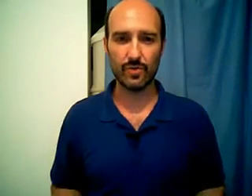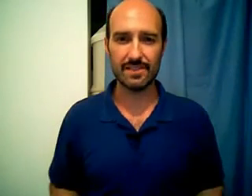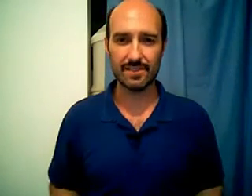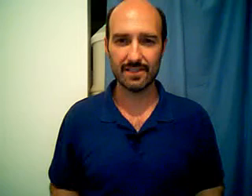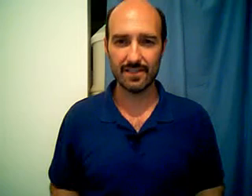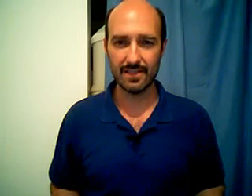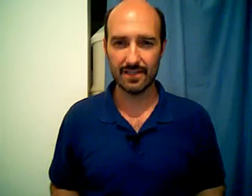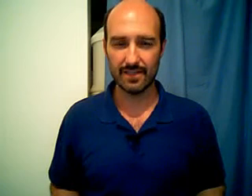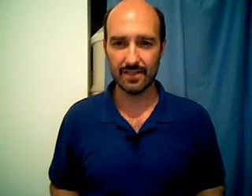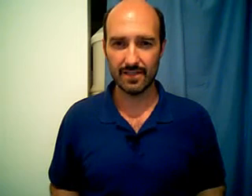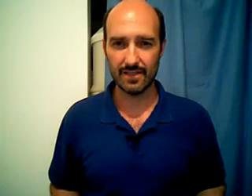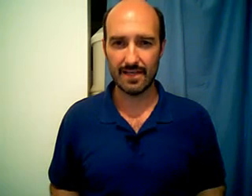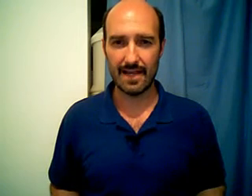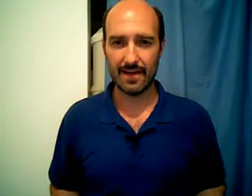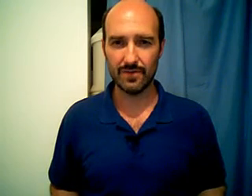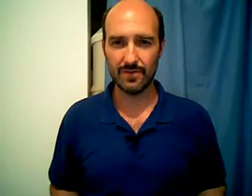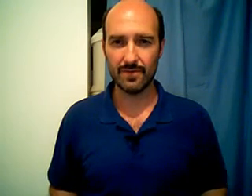waist. Now.